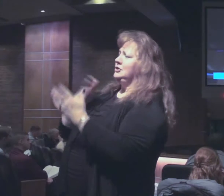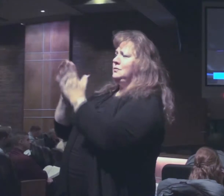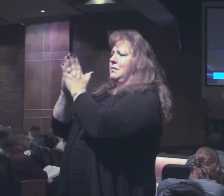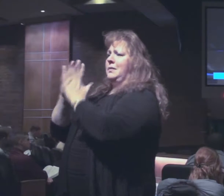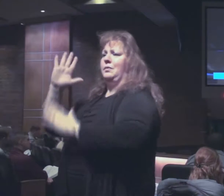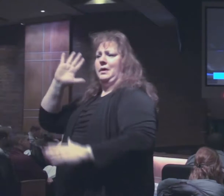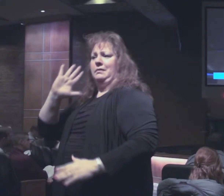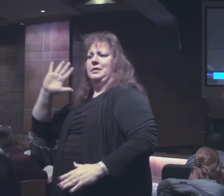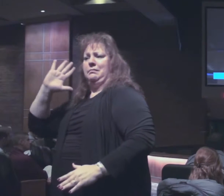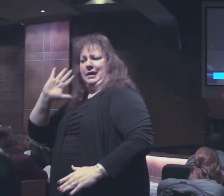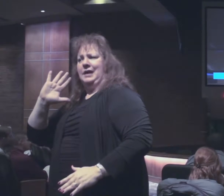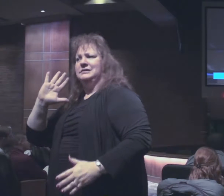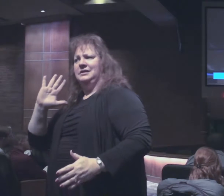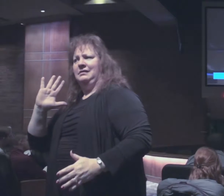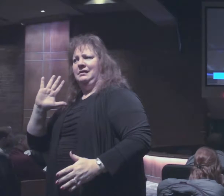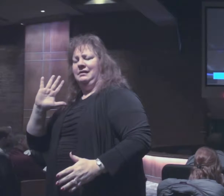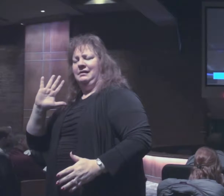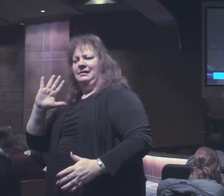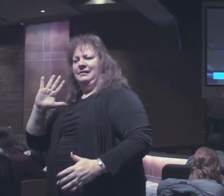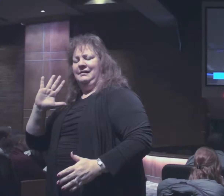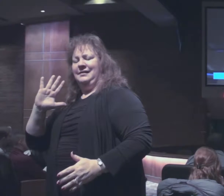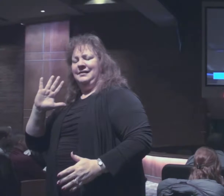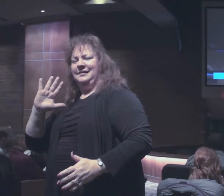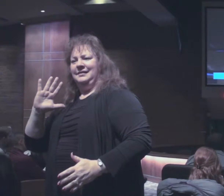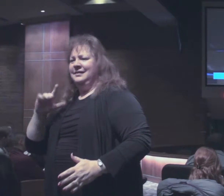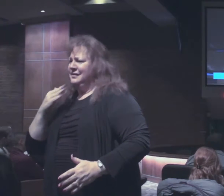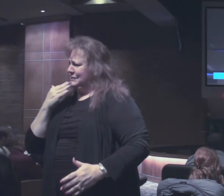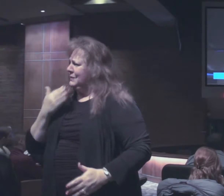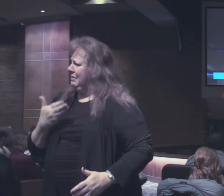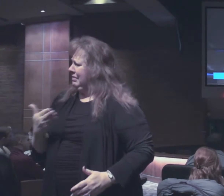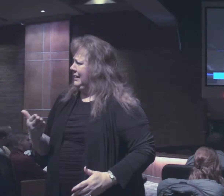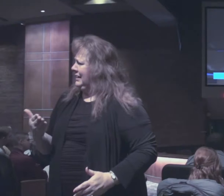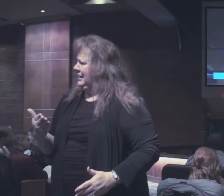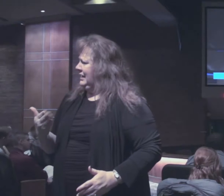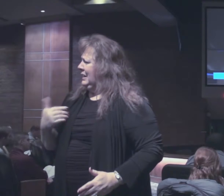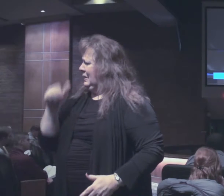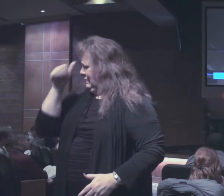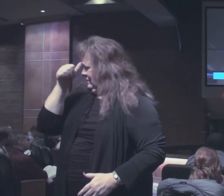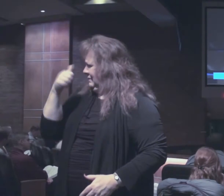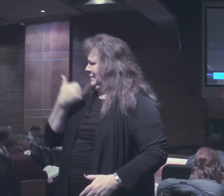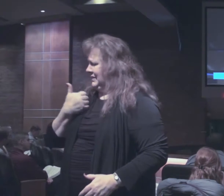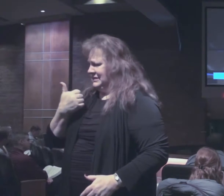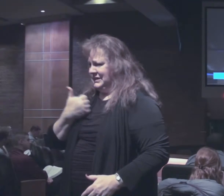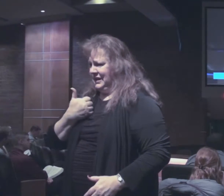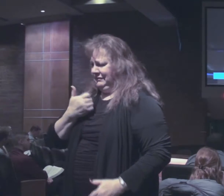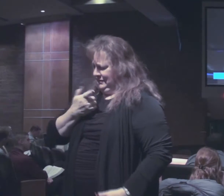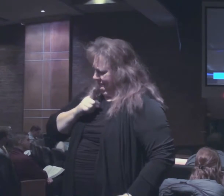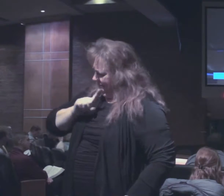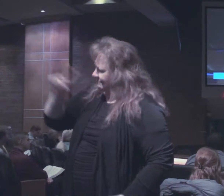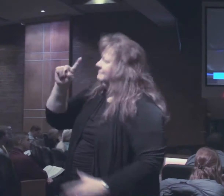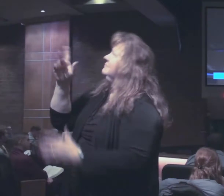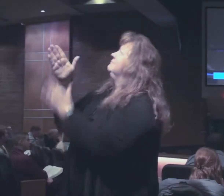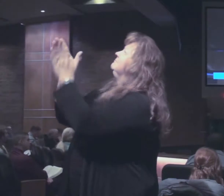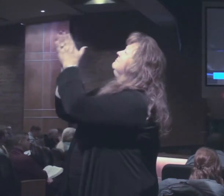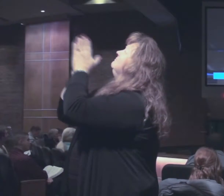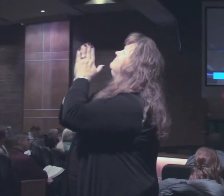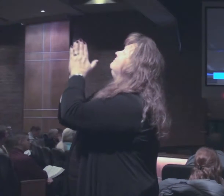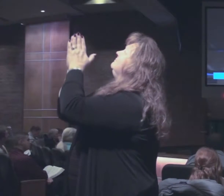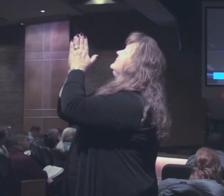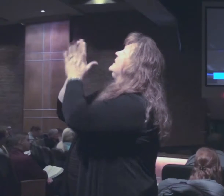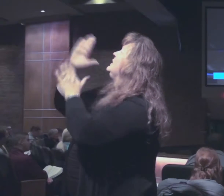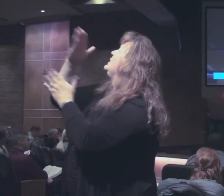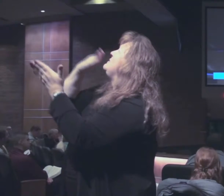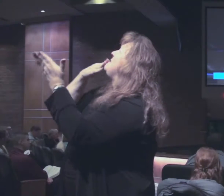prayers before. Good thing. You know, we remind ourselves as we come to God in prayer of